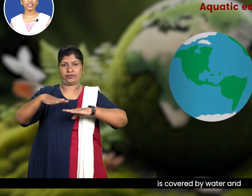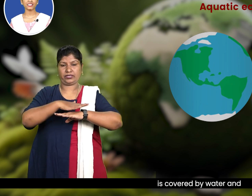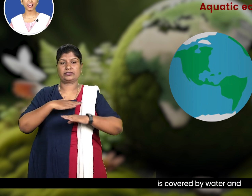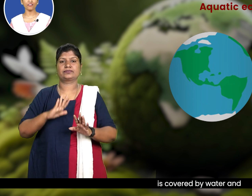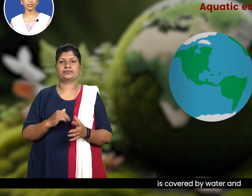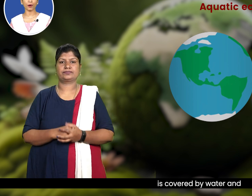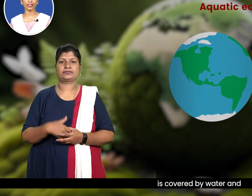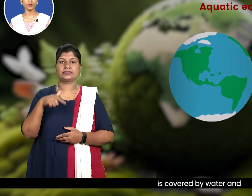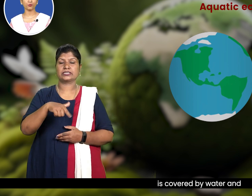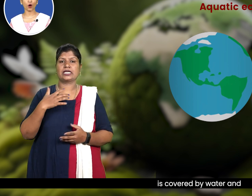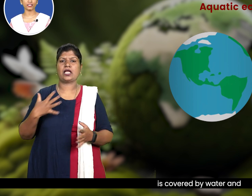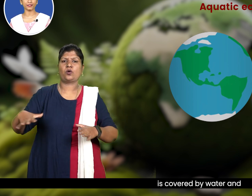is covered by water,